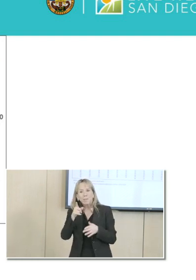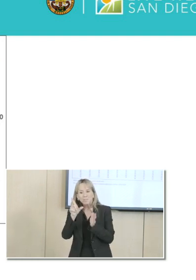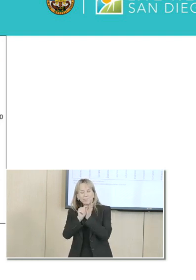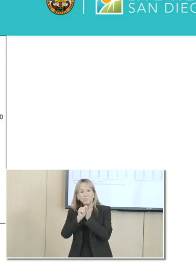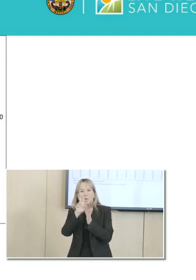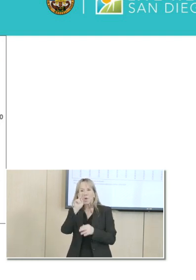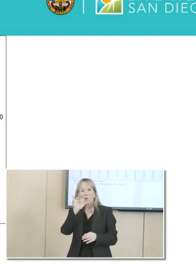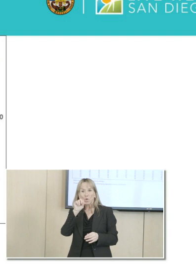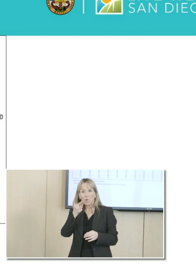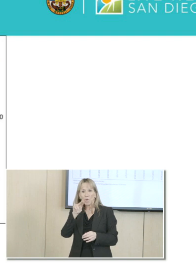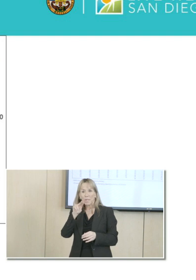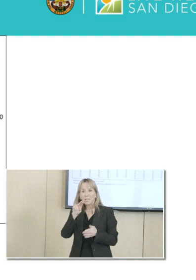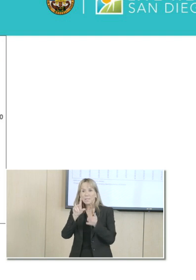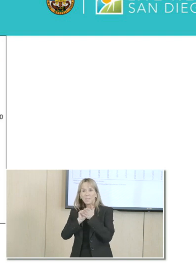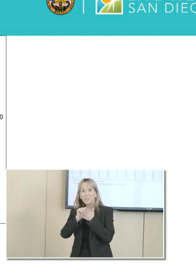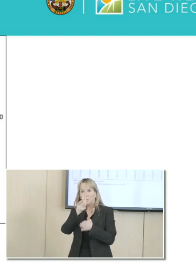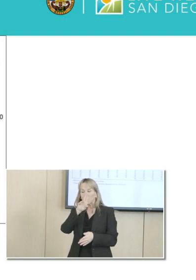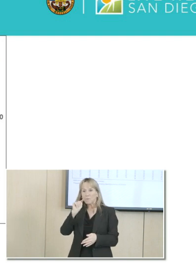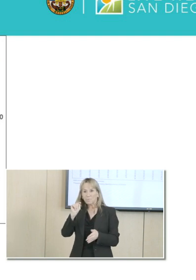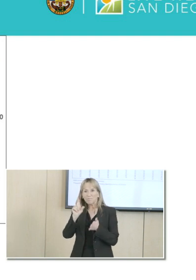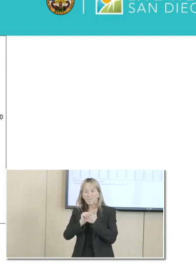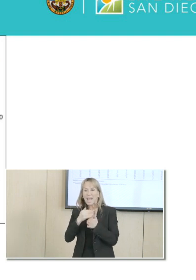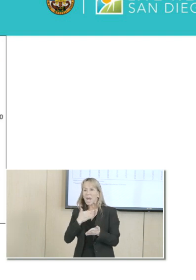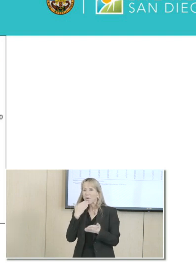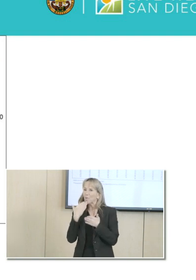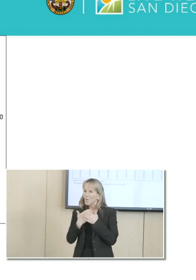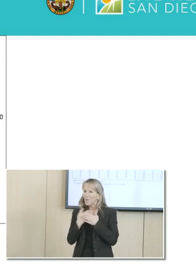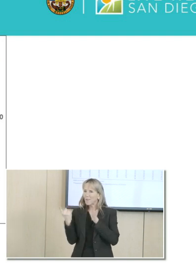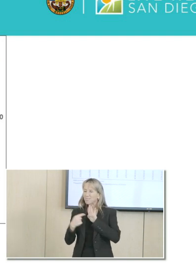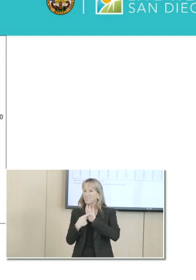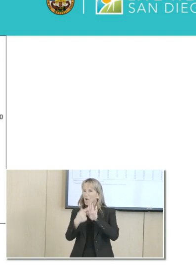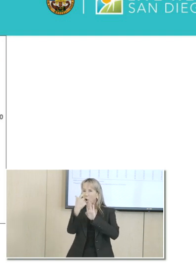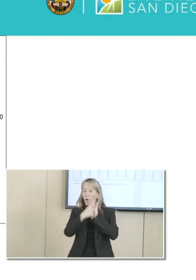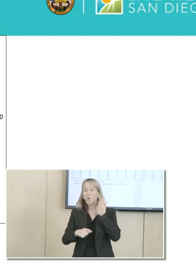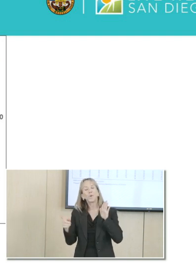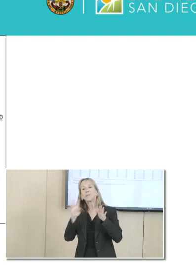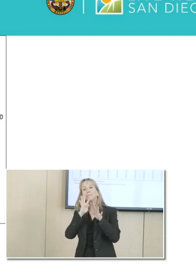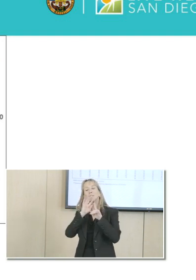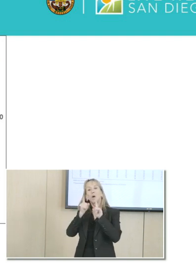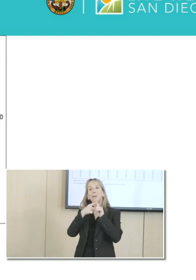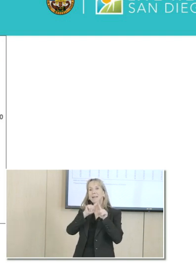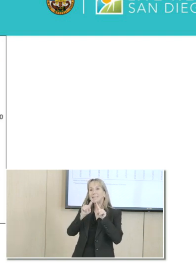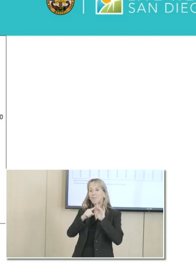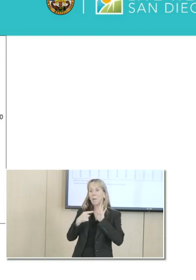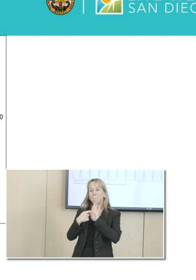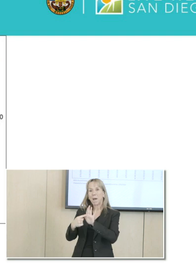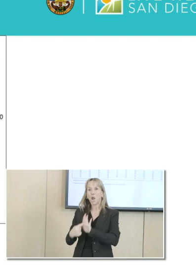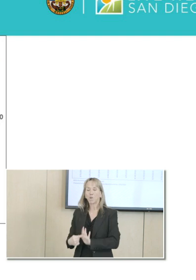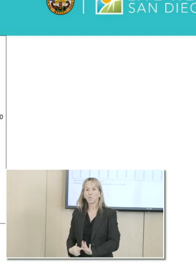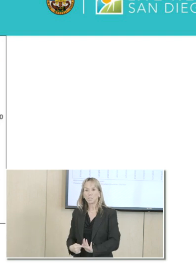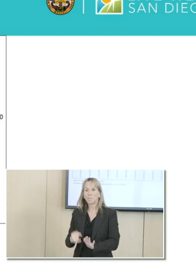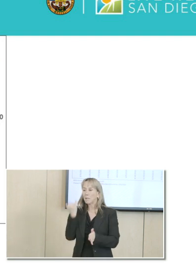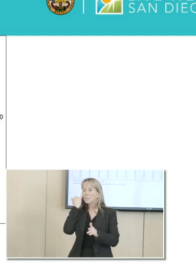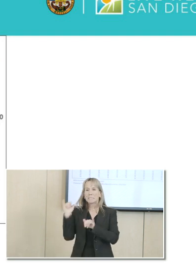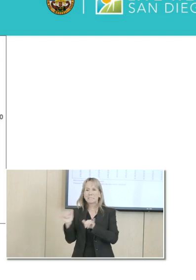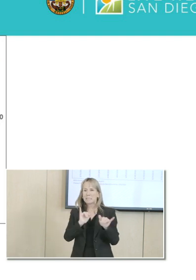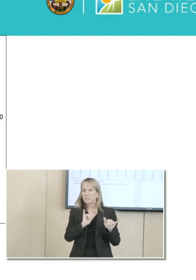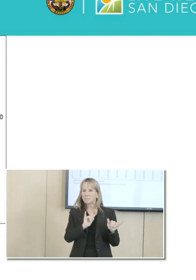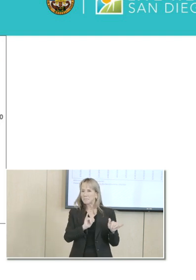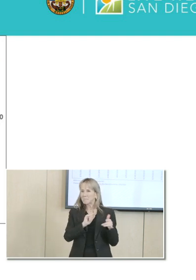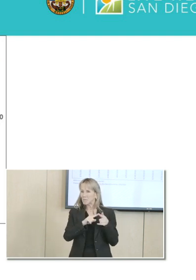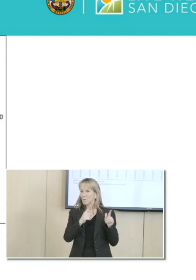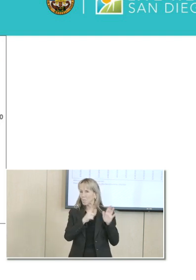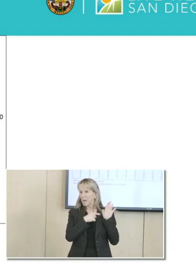the Penn model with inputs that were very similar to the ones that I gave for